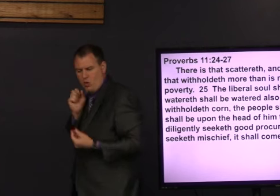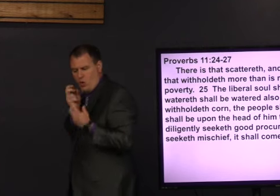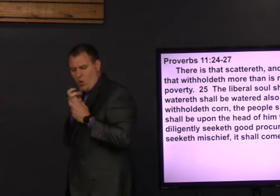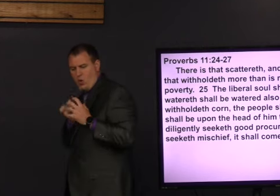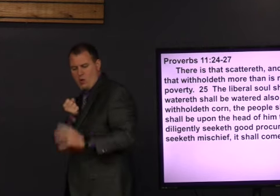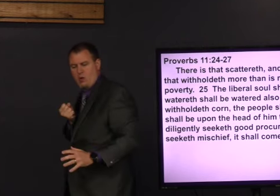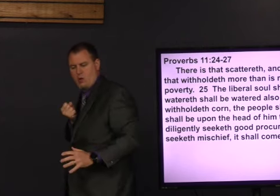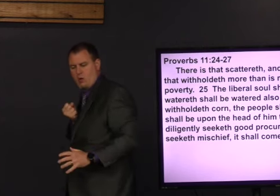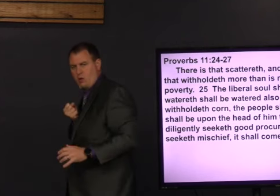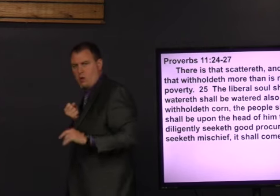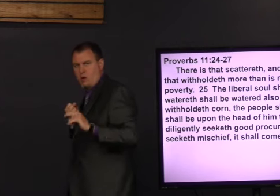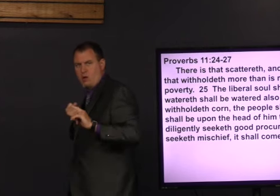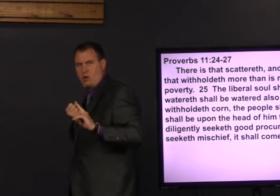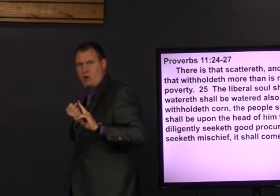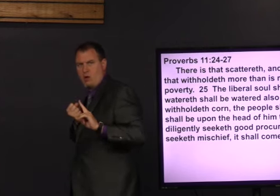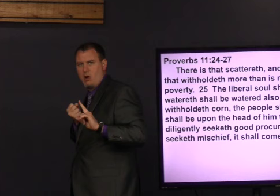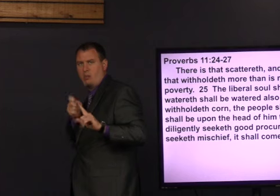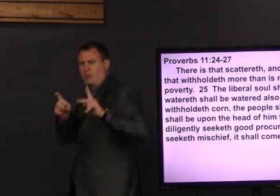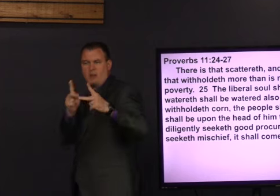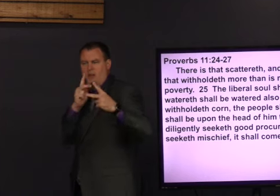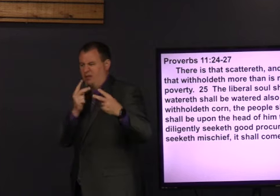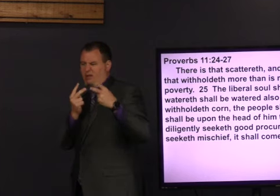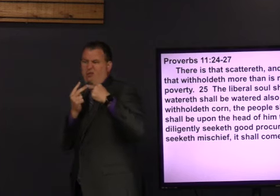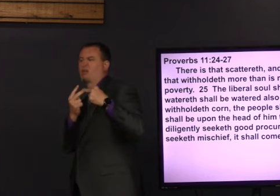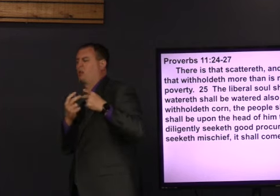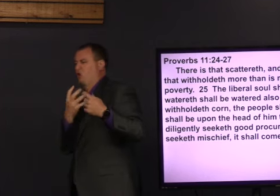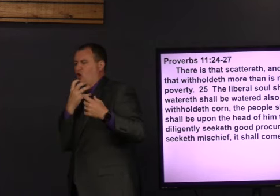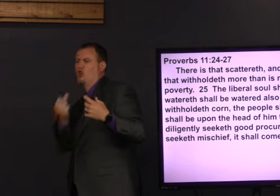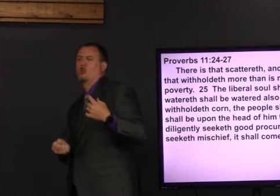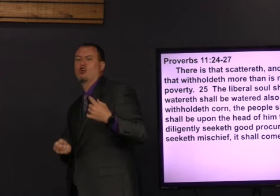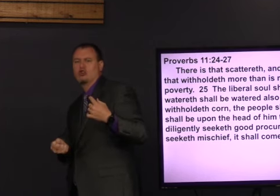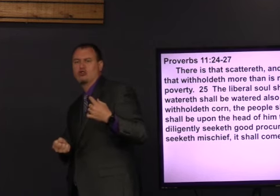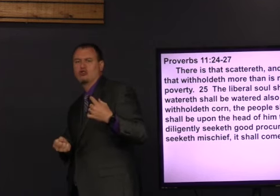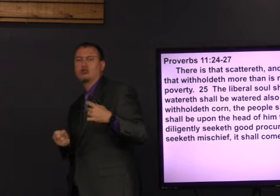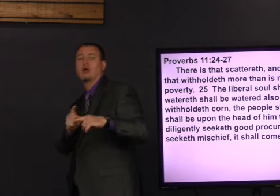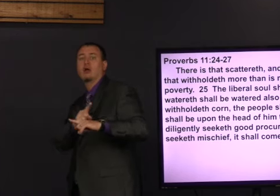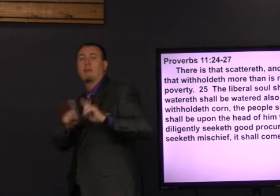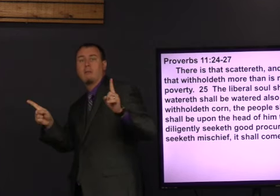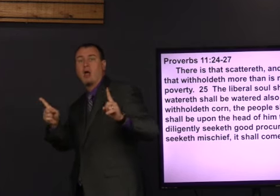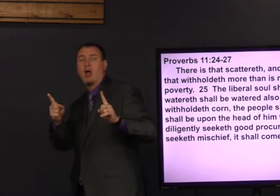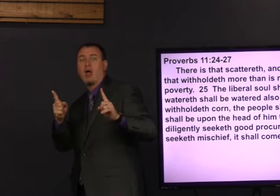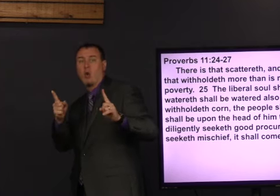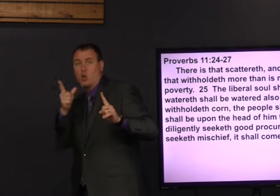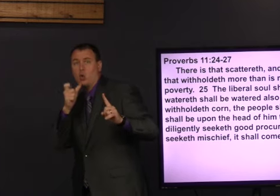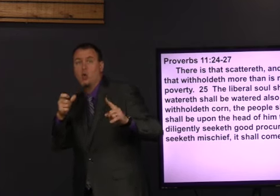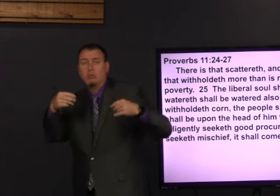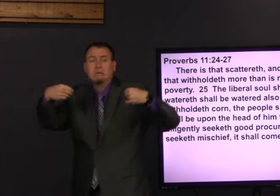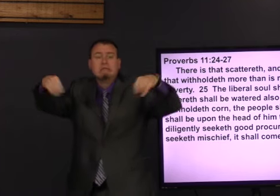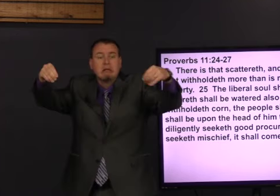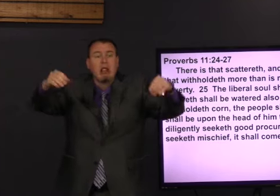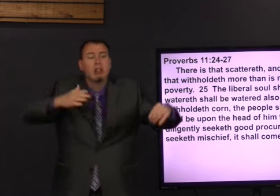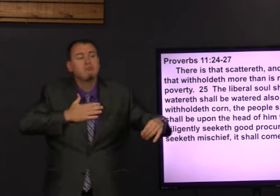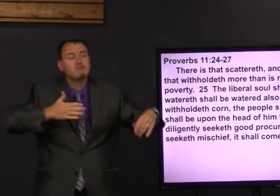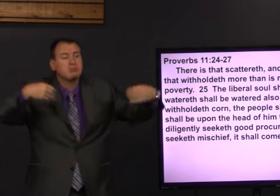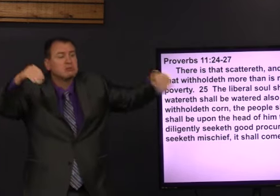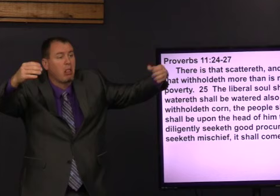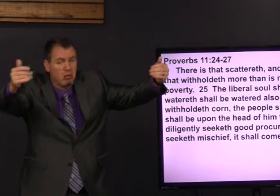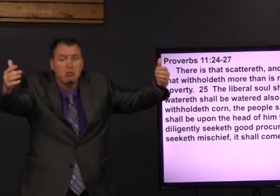He that withholdeth corn, people shall curse him, but blessing shall